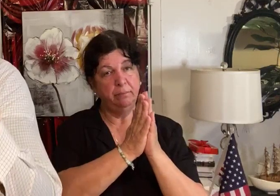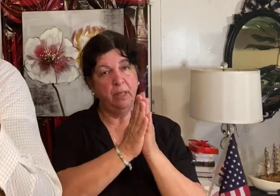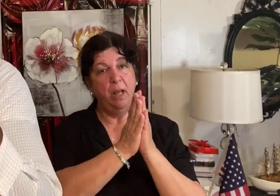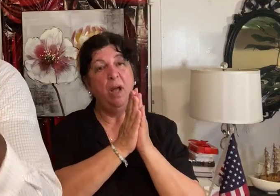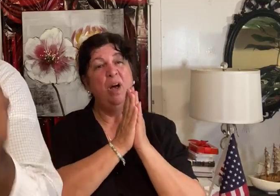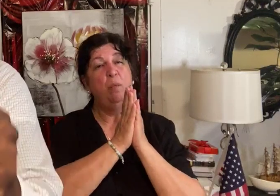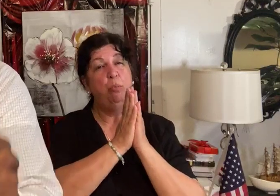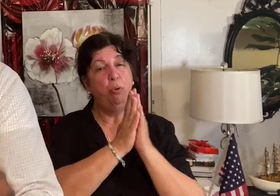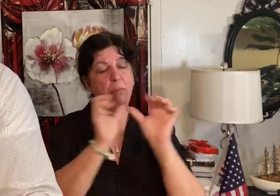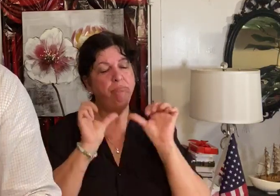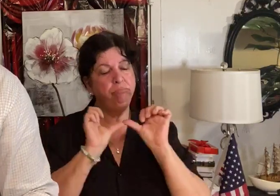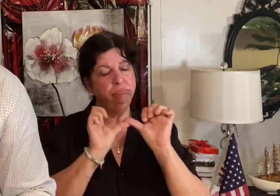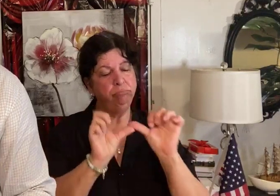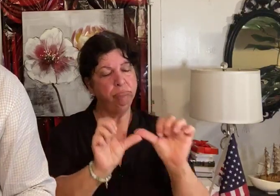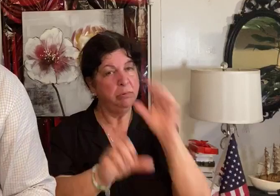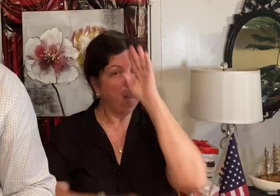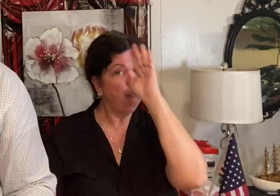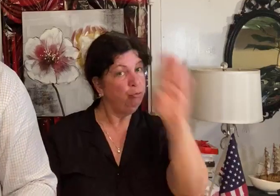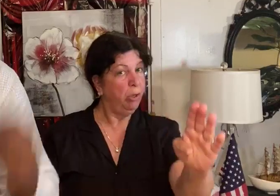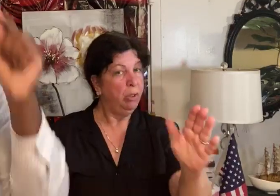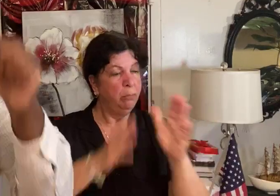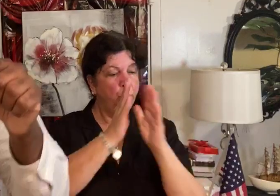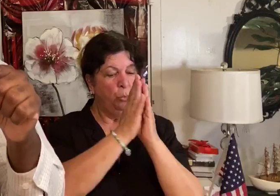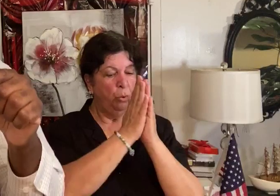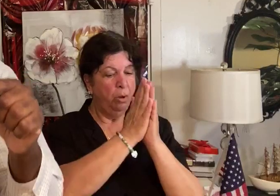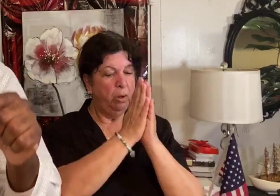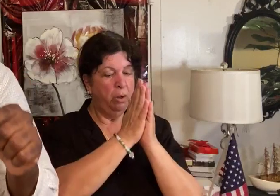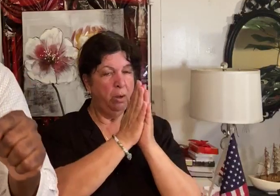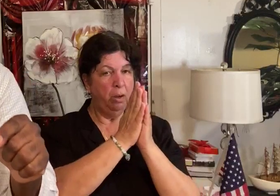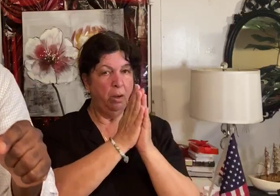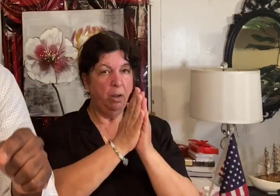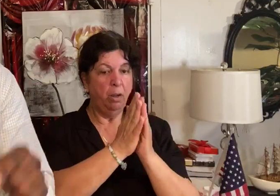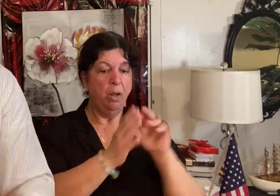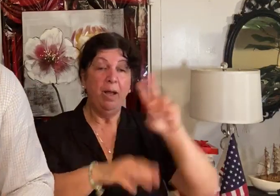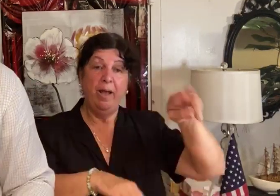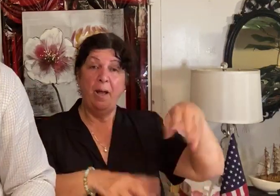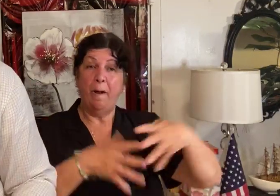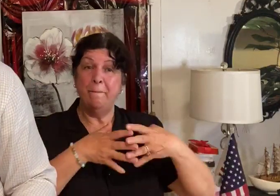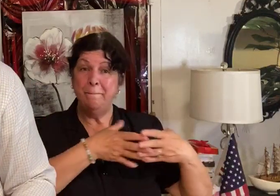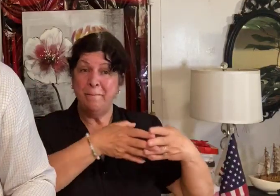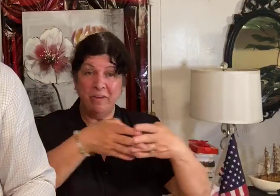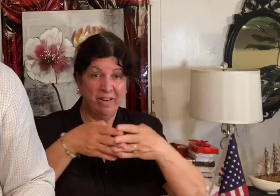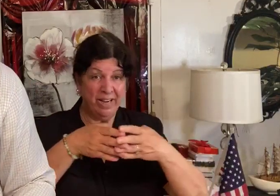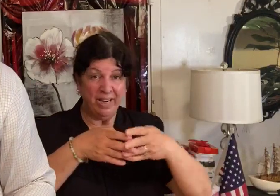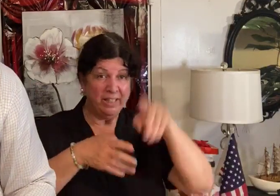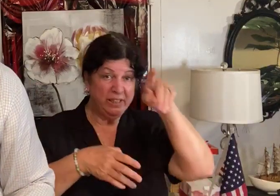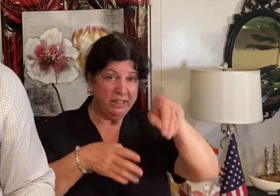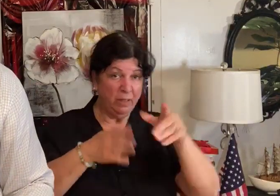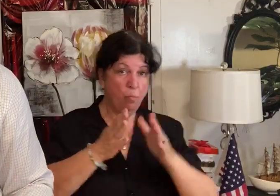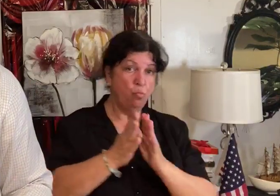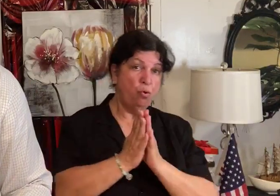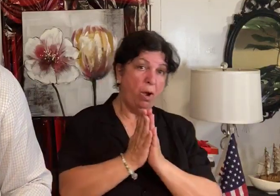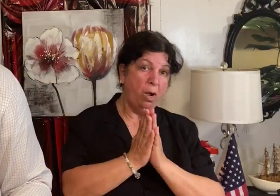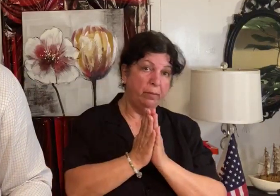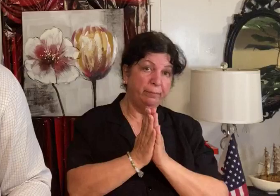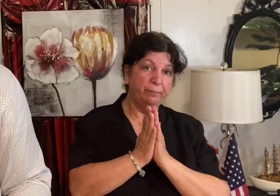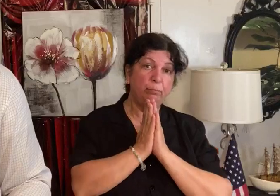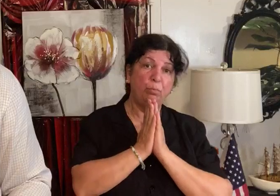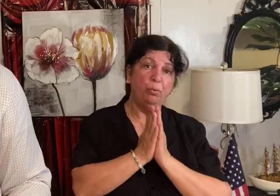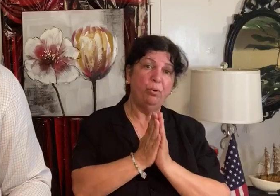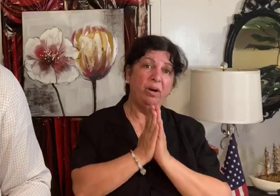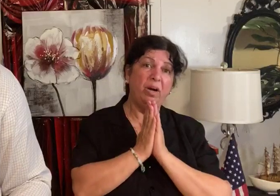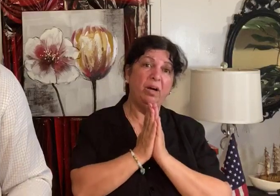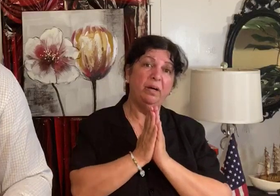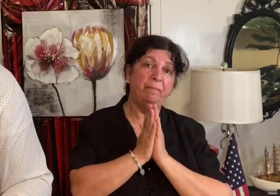They continued steadfastly in that. This nation, what does this nation need? Needs prayer.